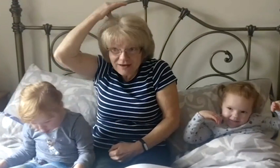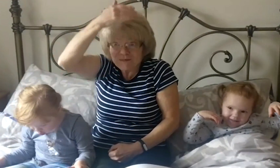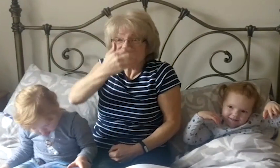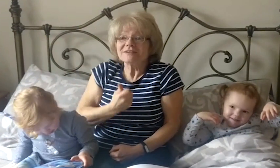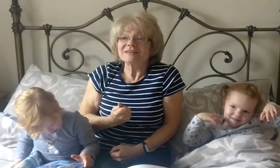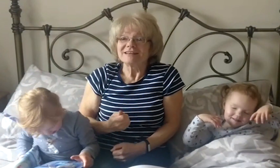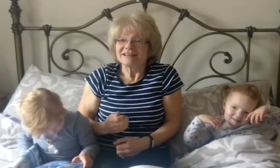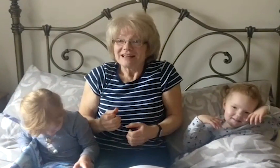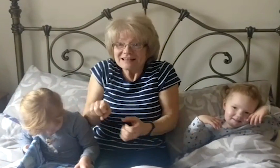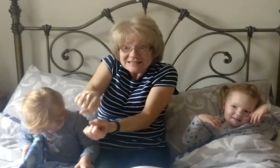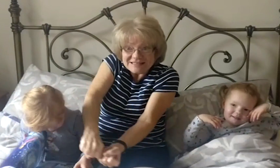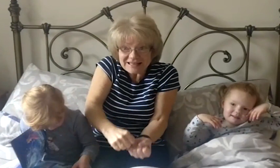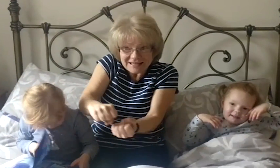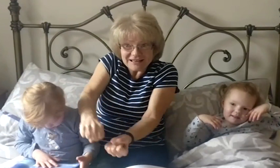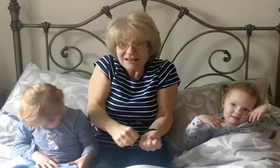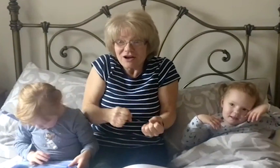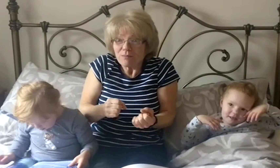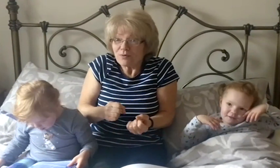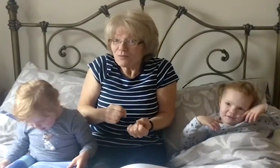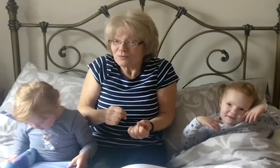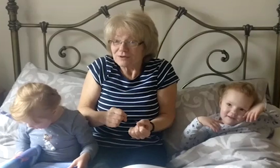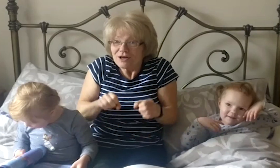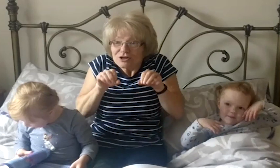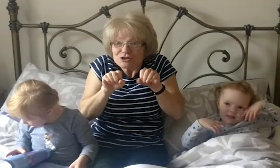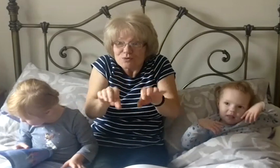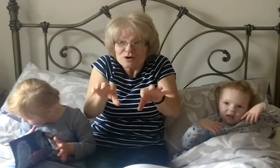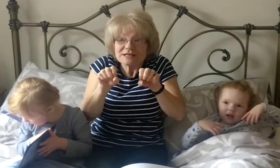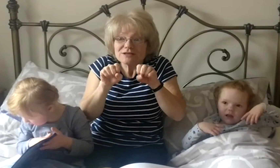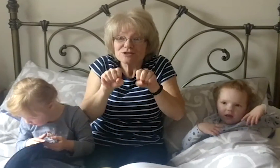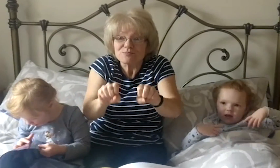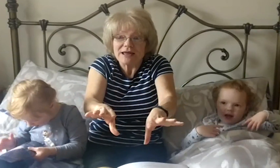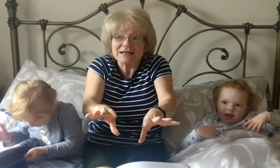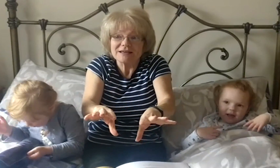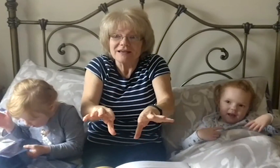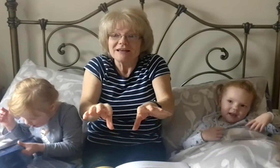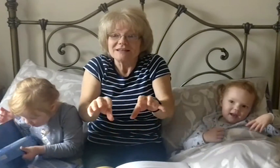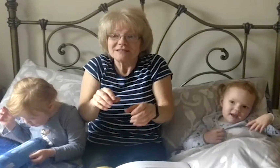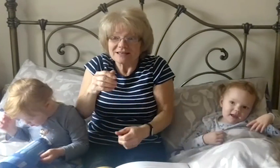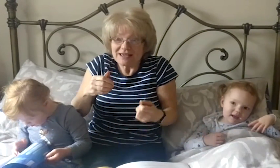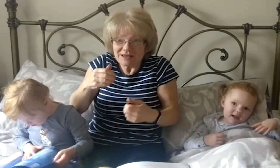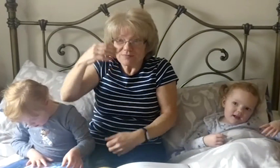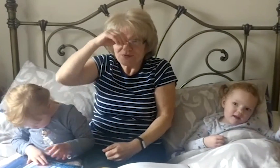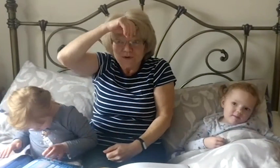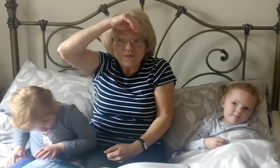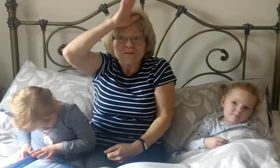fireman, digging a pool, squirting and spraying to keep the